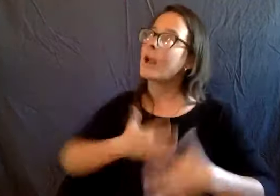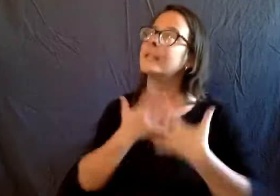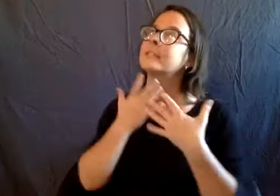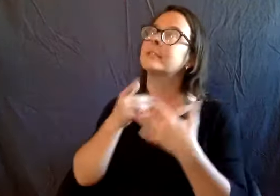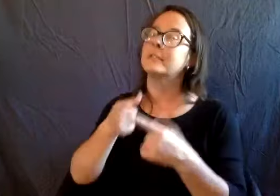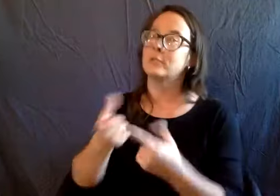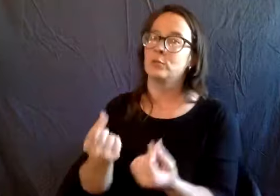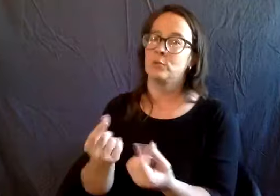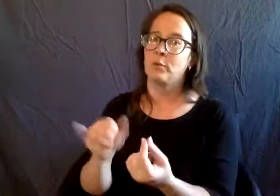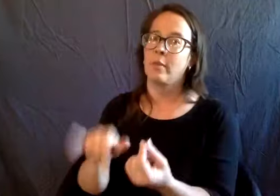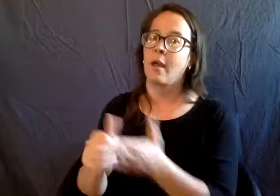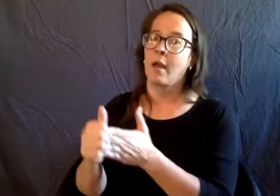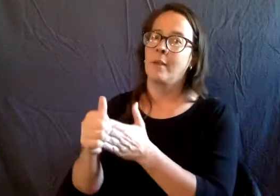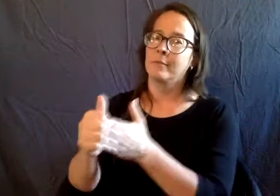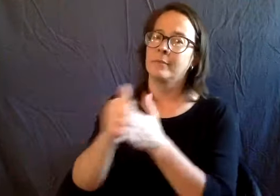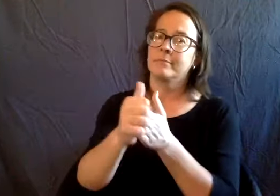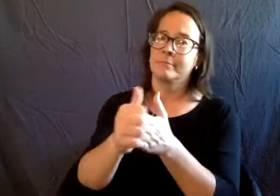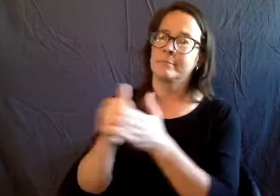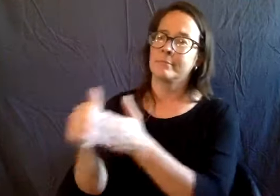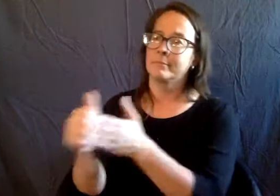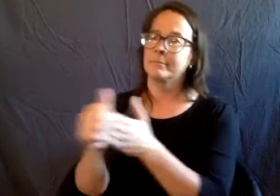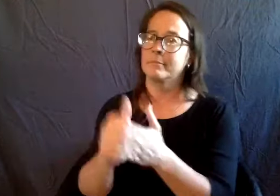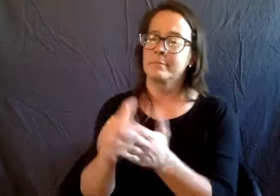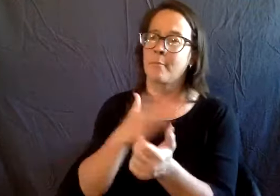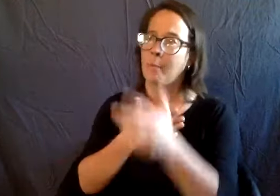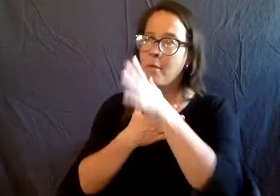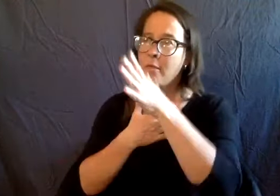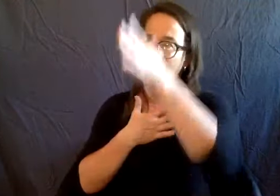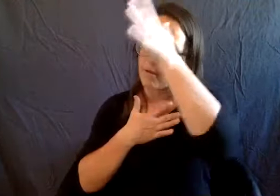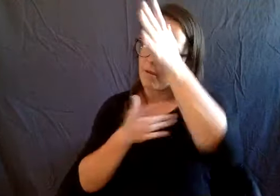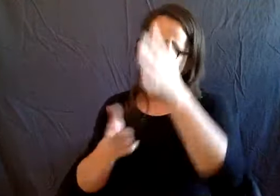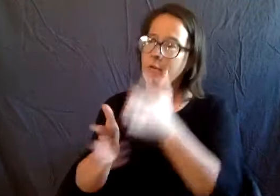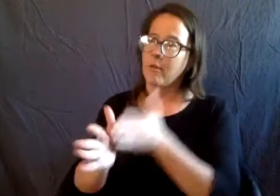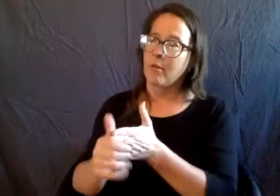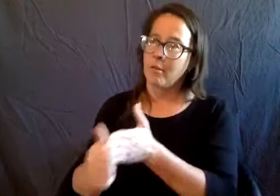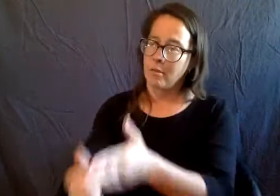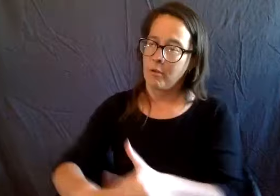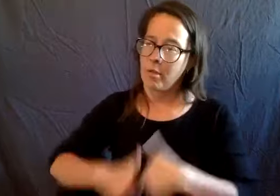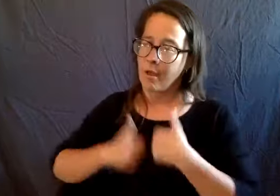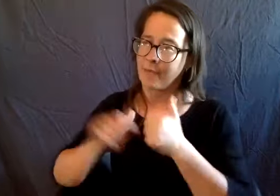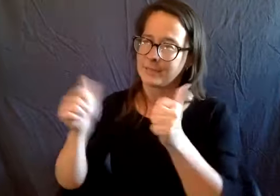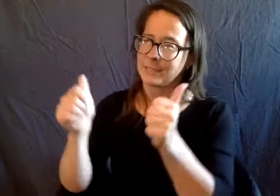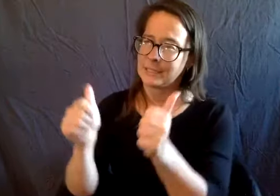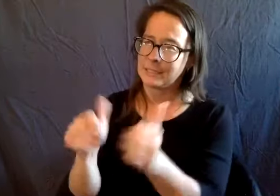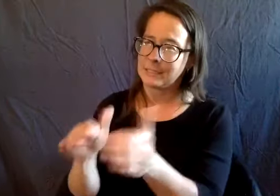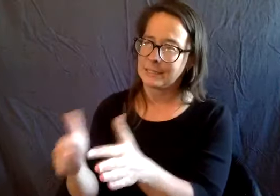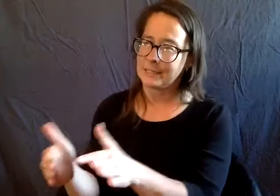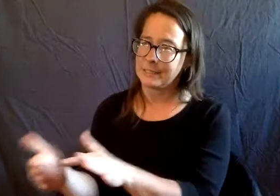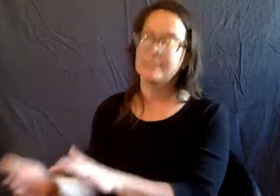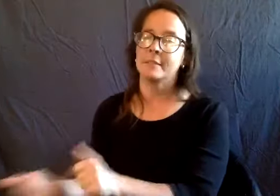were days that I didn't think it was possible. The God of my understanding, when things come up in my